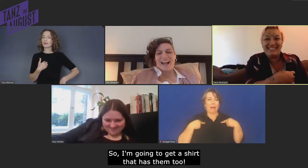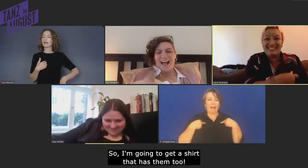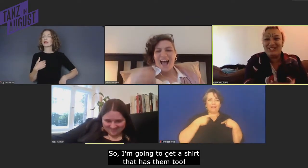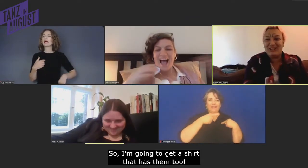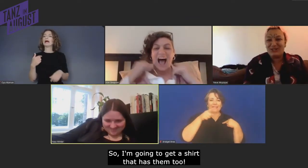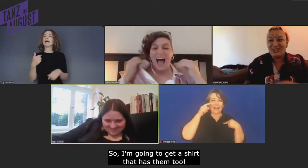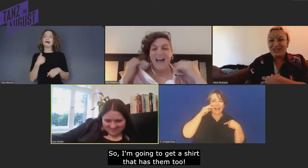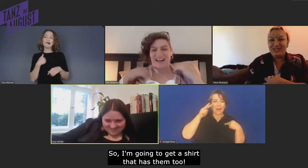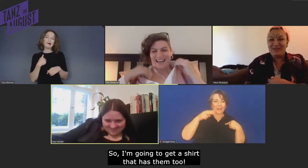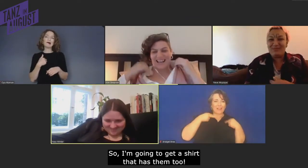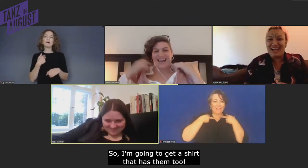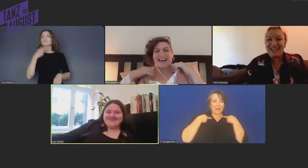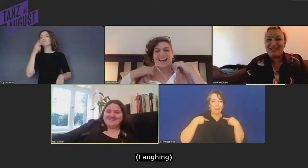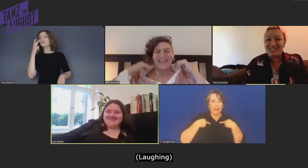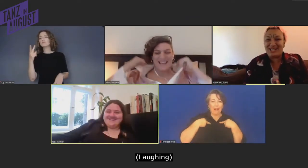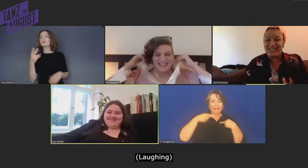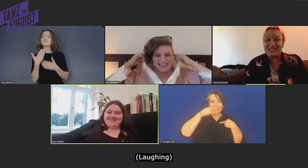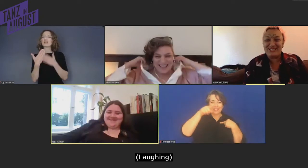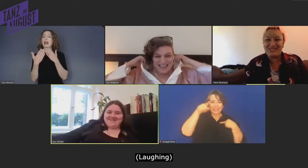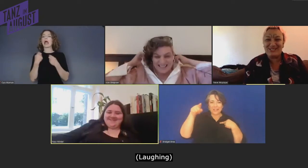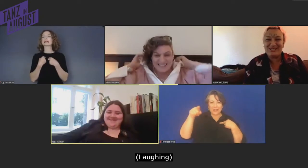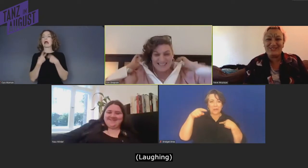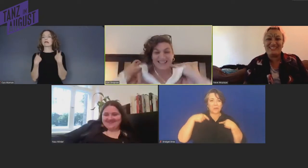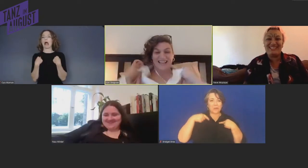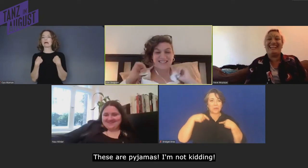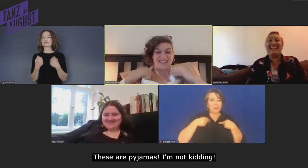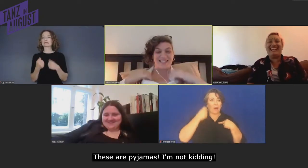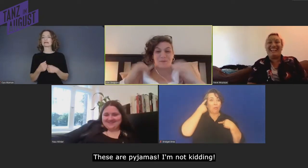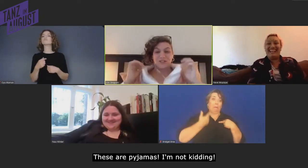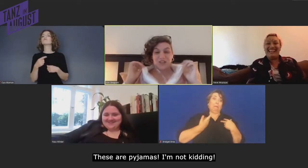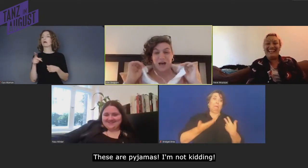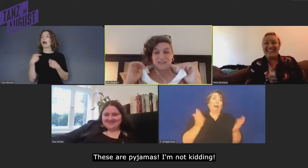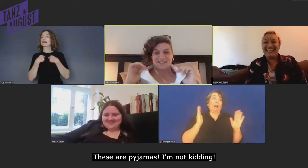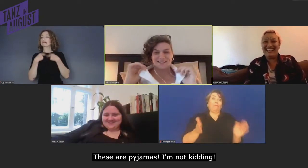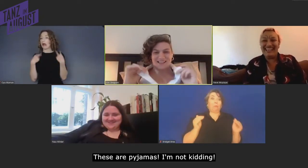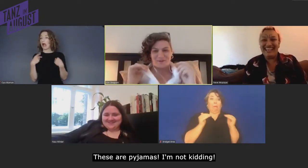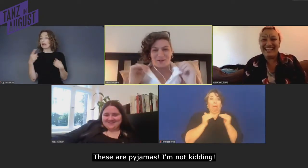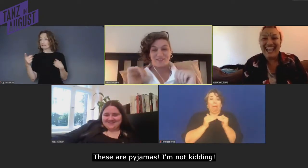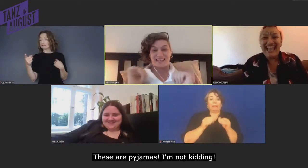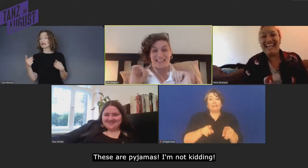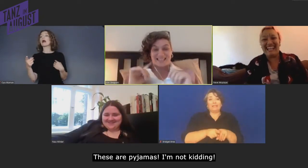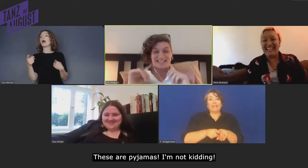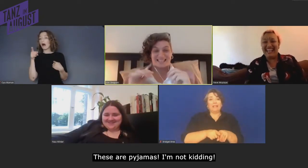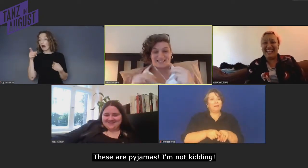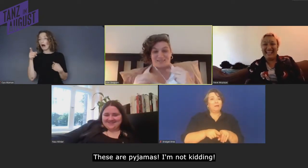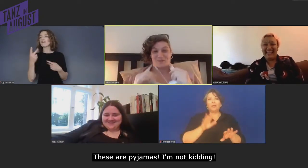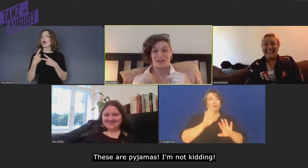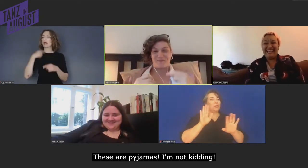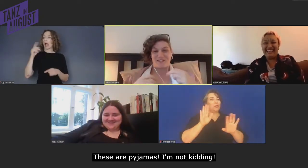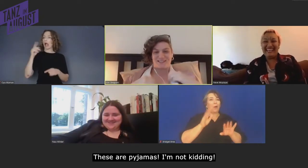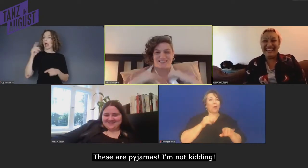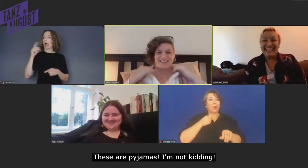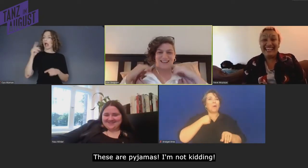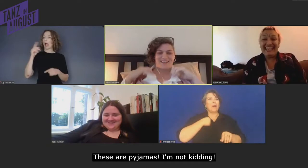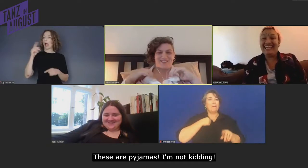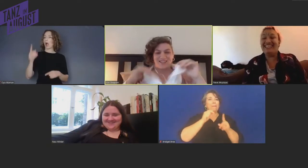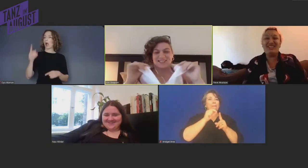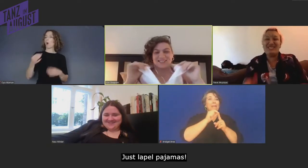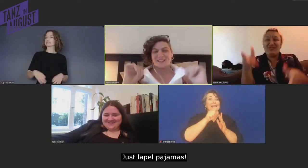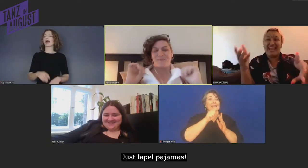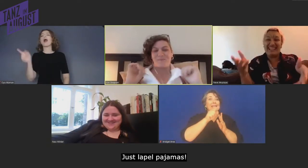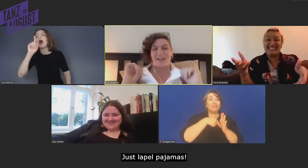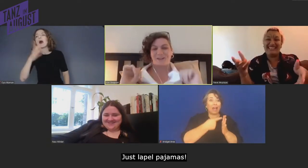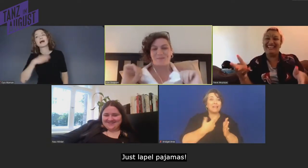has lapels on. This is literally pajamas. I'm not even kidding. This is pajamas. It's